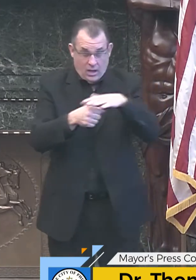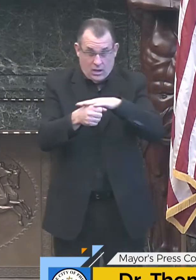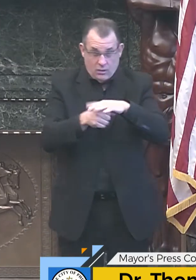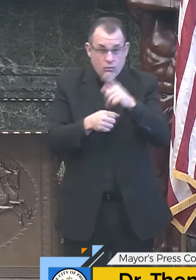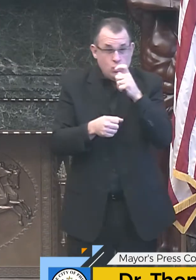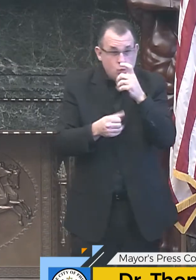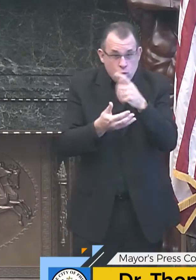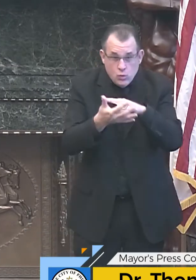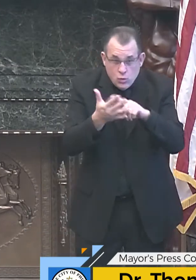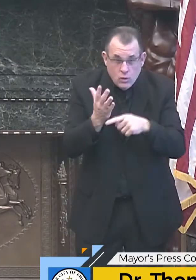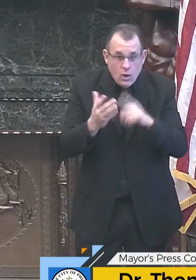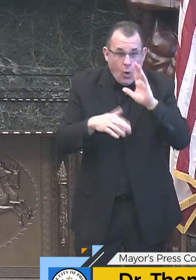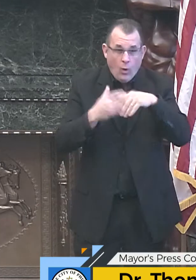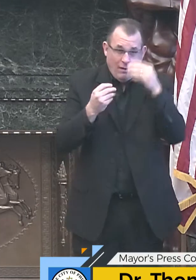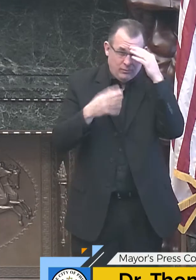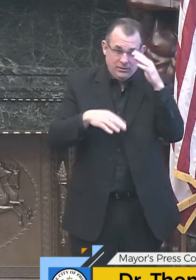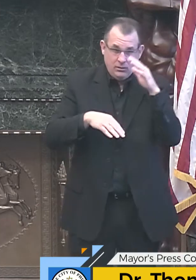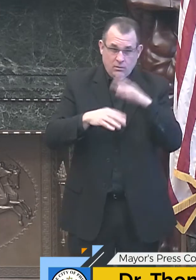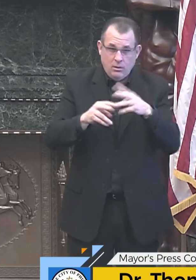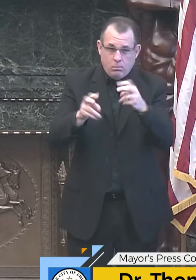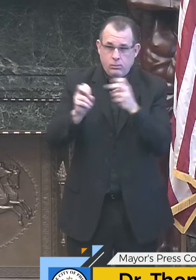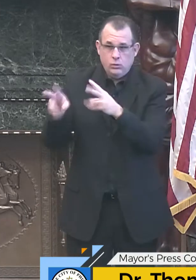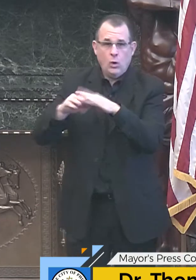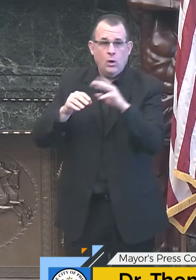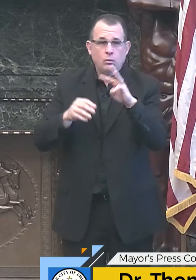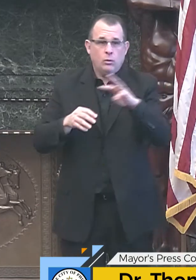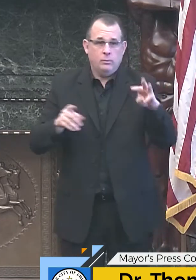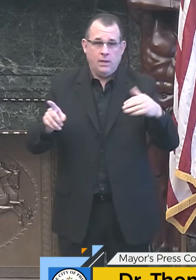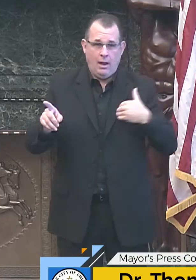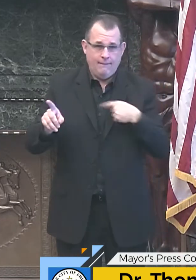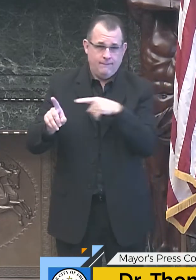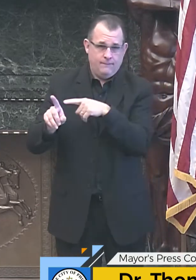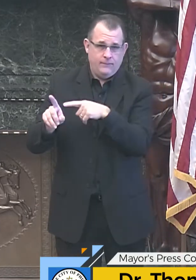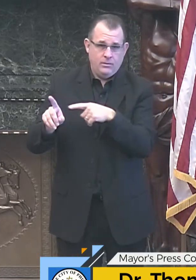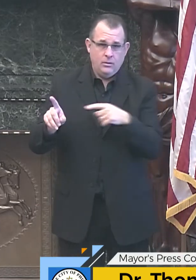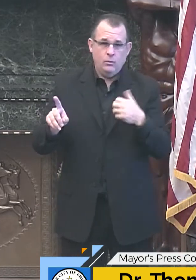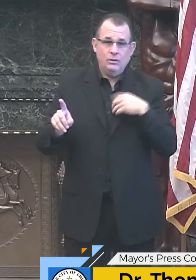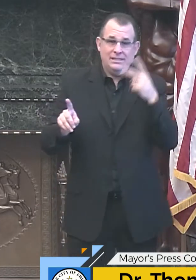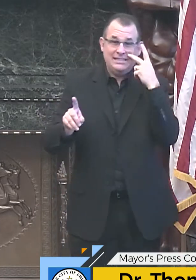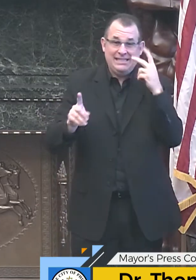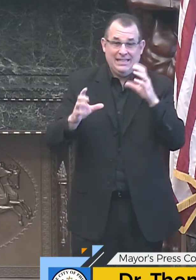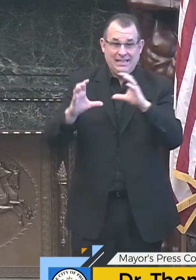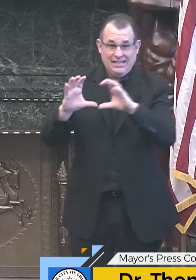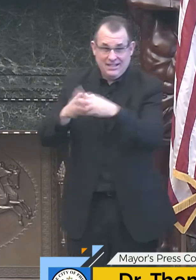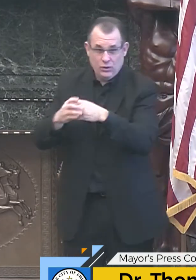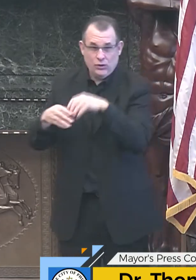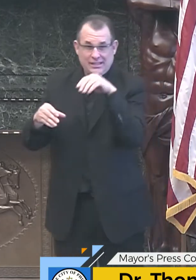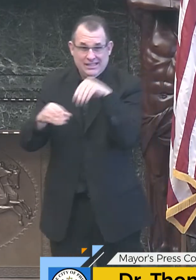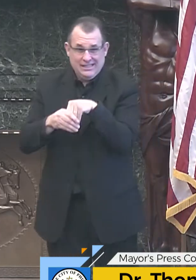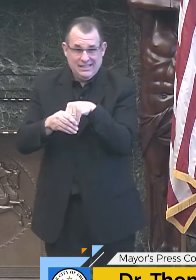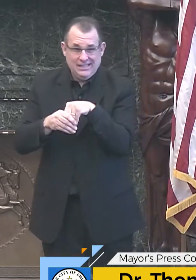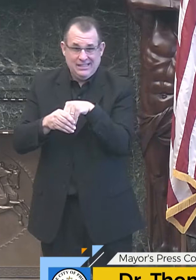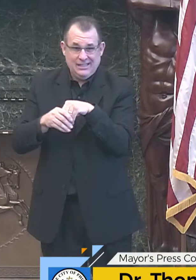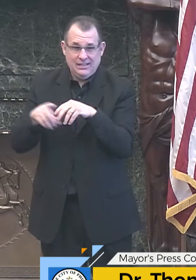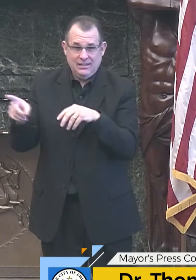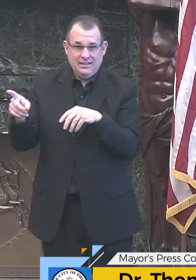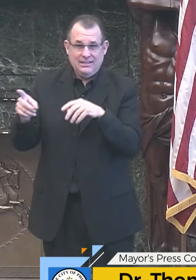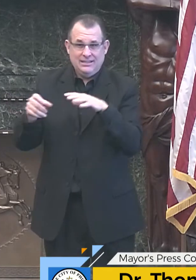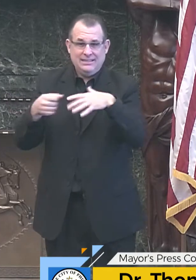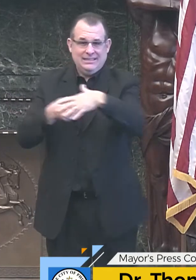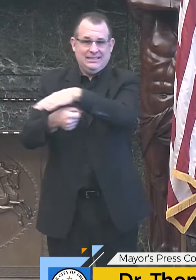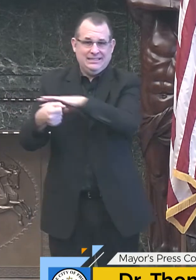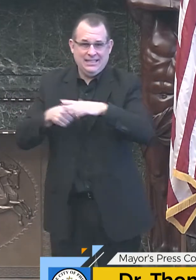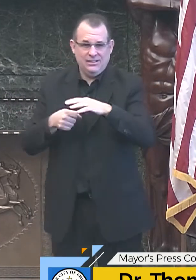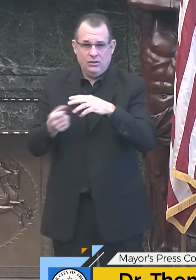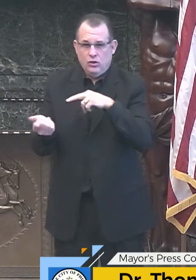that is being posted on our website. We are continuing to see clusters in congregate settings, as Mr. Abernathy just said, including